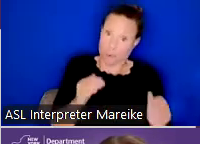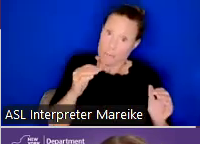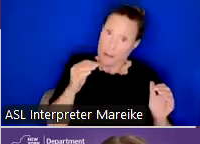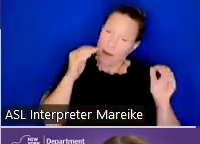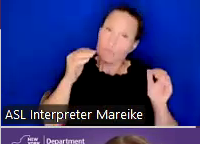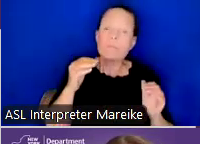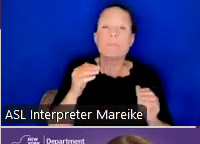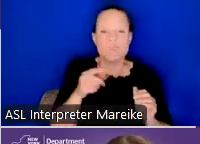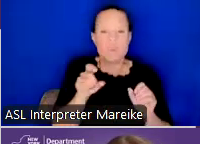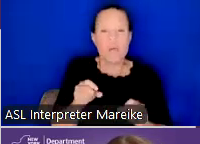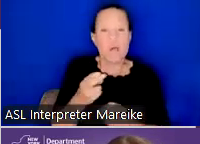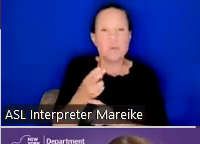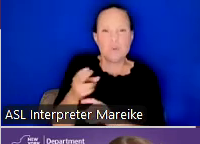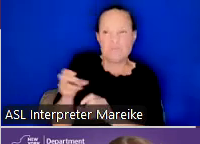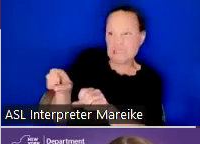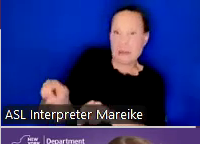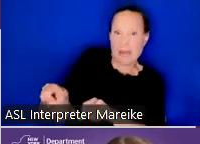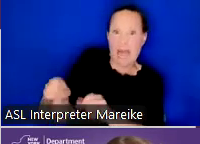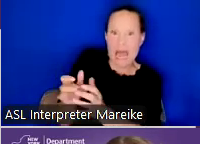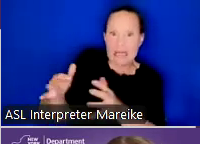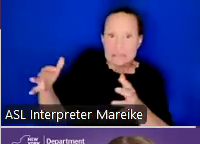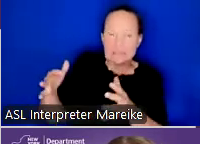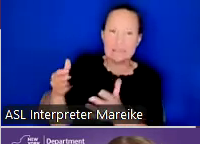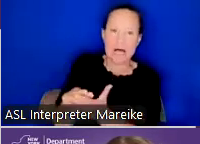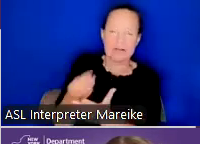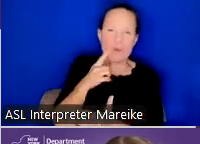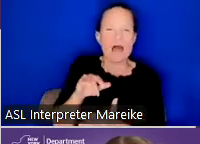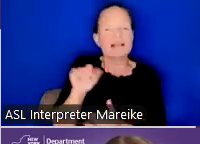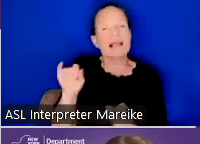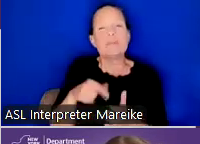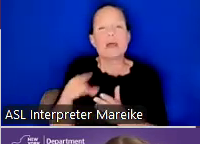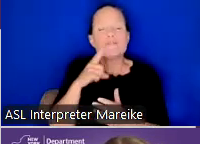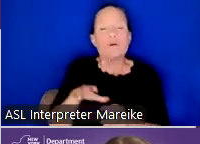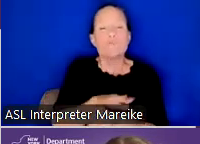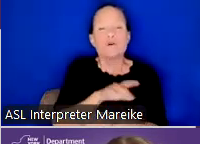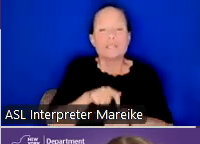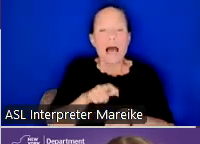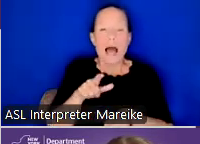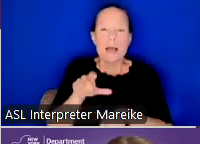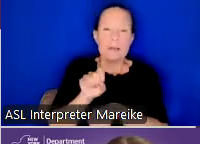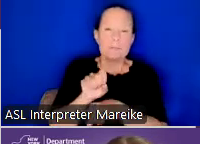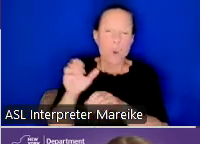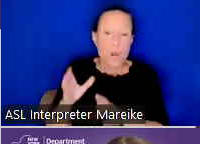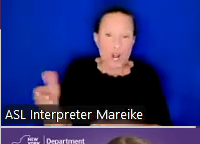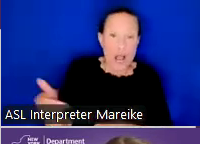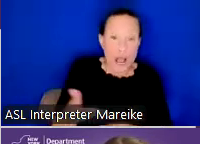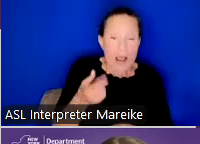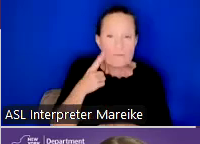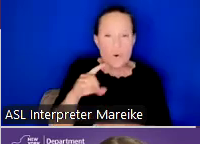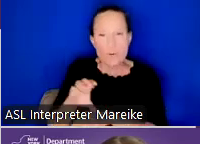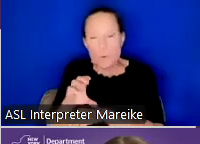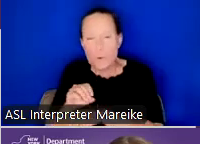dollars, and capacity dollars can pay for things like a full-time employee, computers,